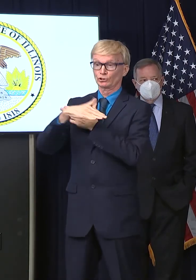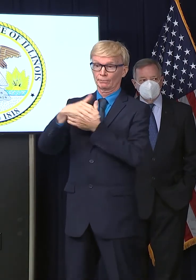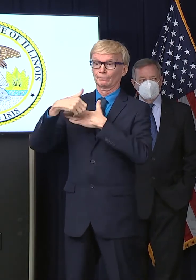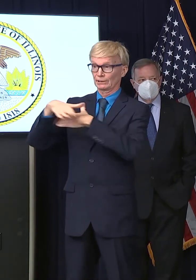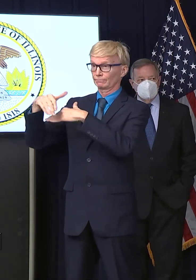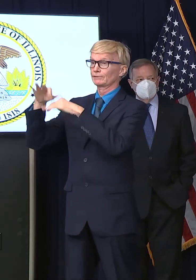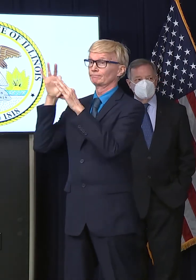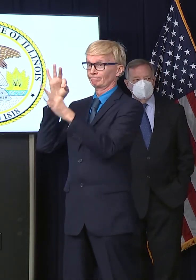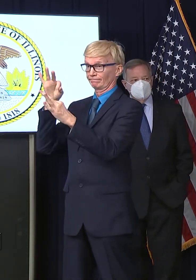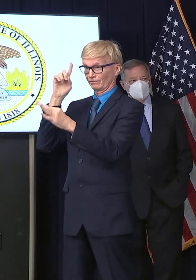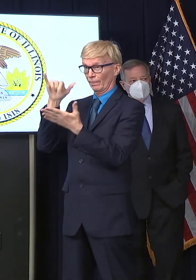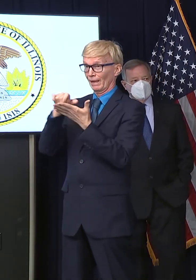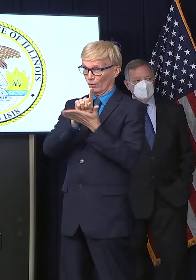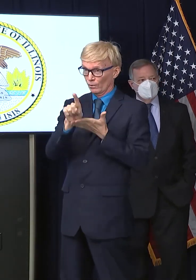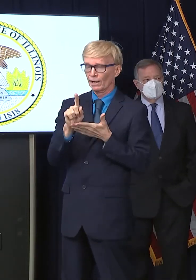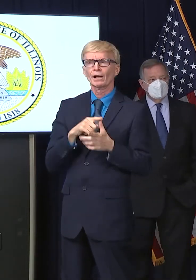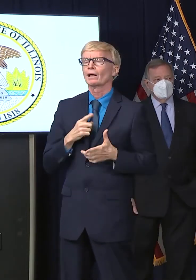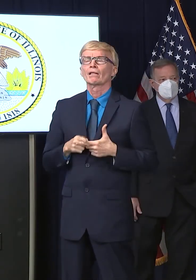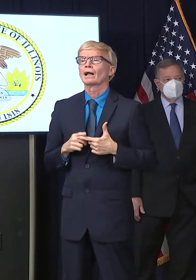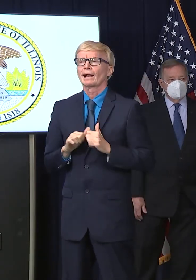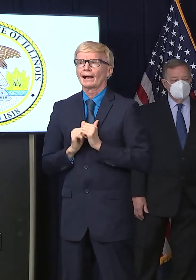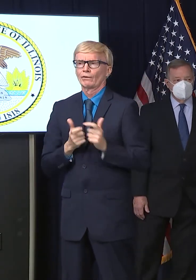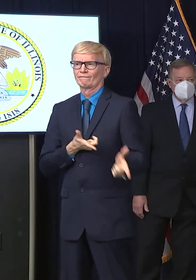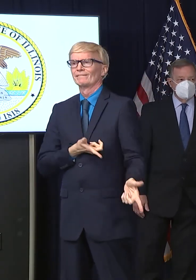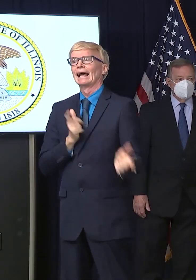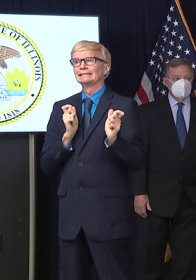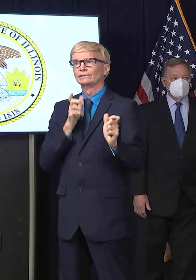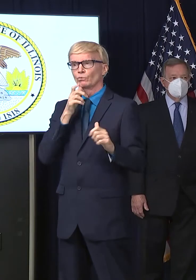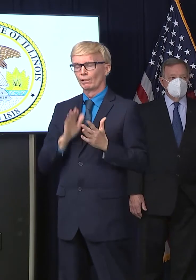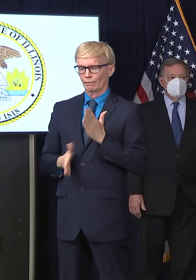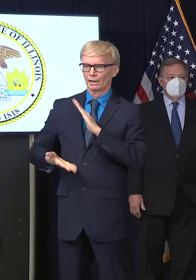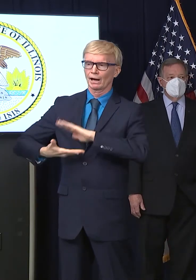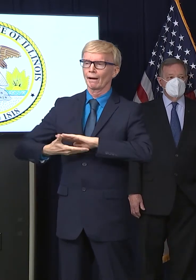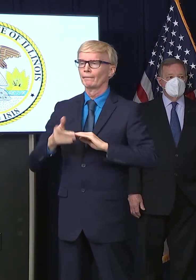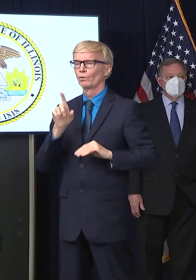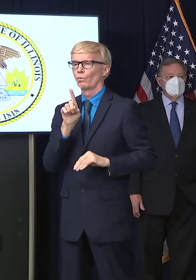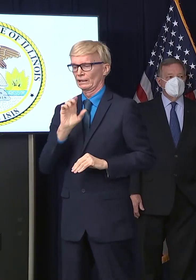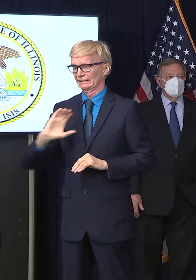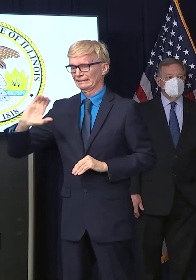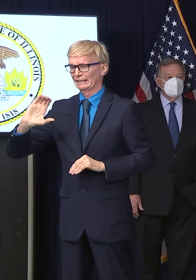at which Chicago might move to 1C? Well, I think you heard from